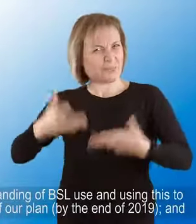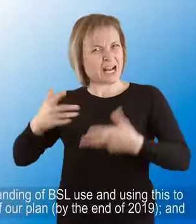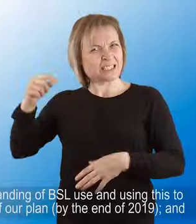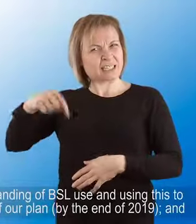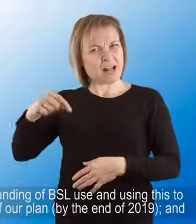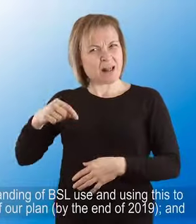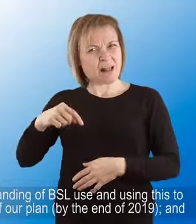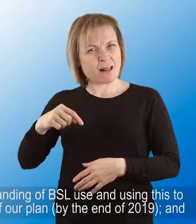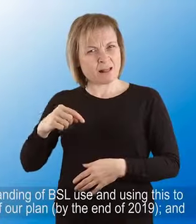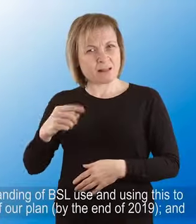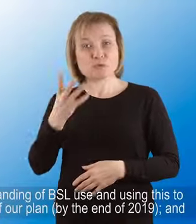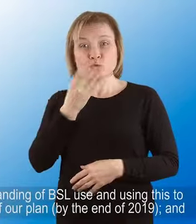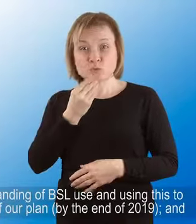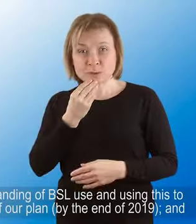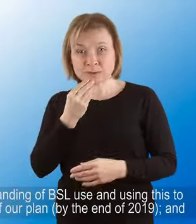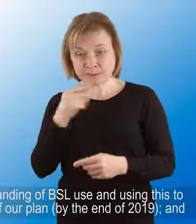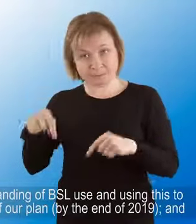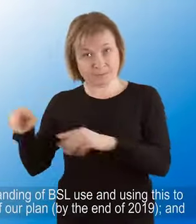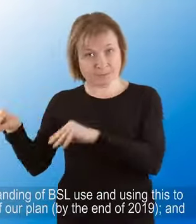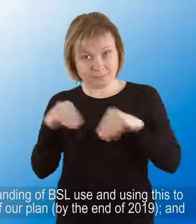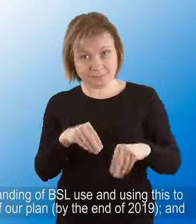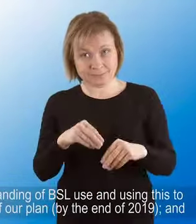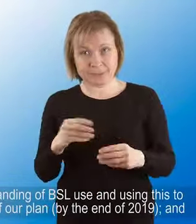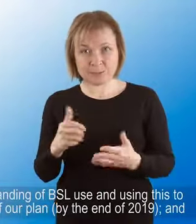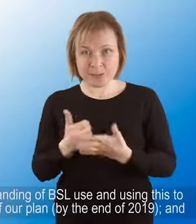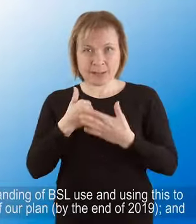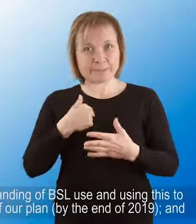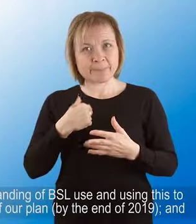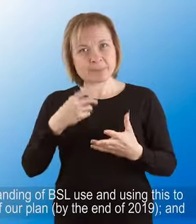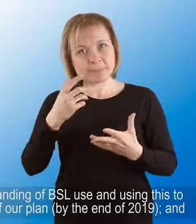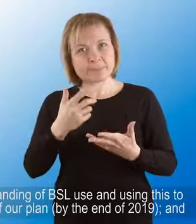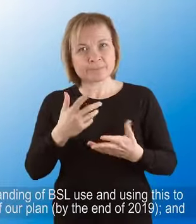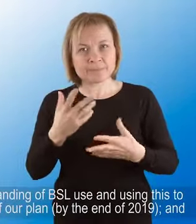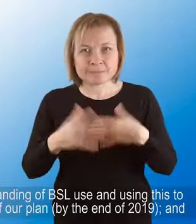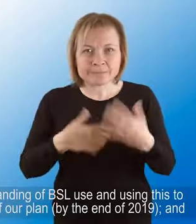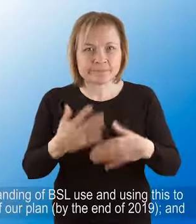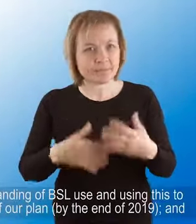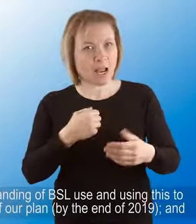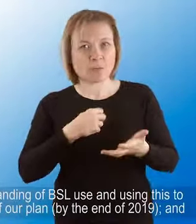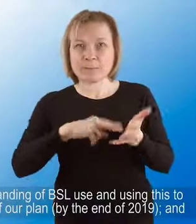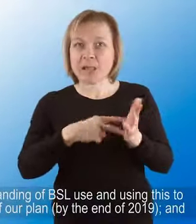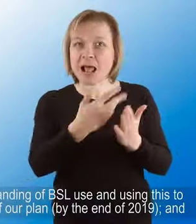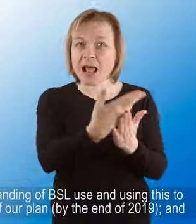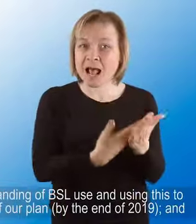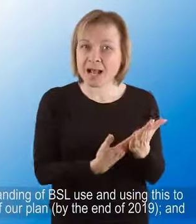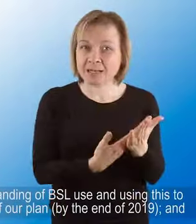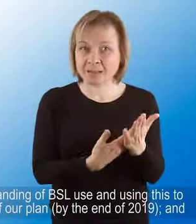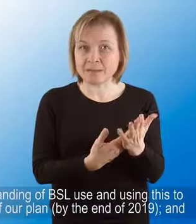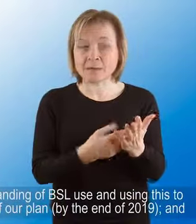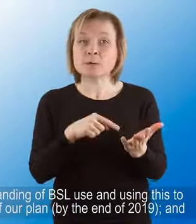Improving our understanding of BSL use and using this to inform implementation of our plan by the end